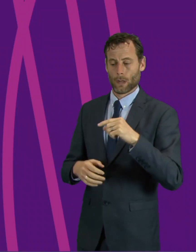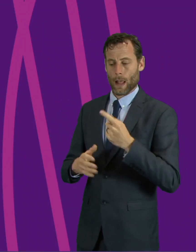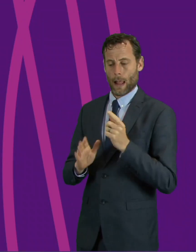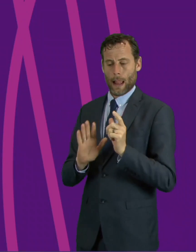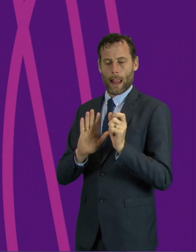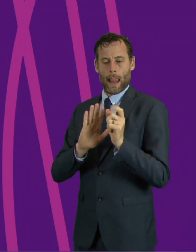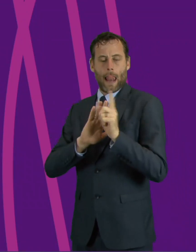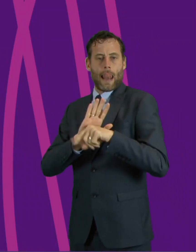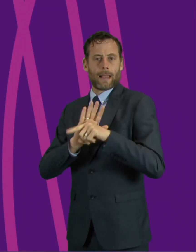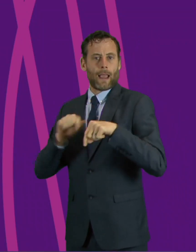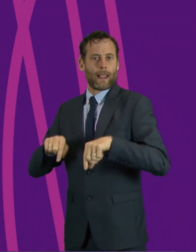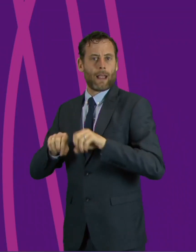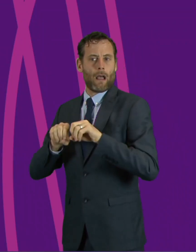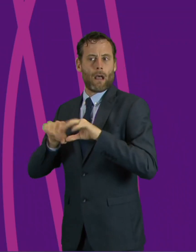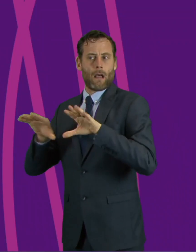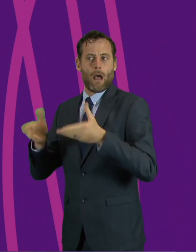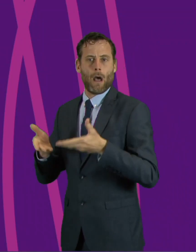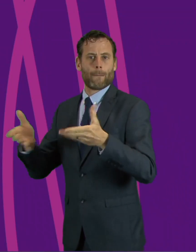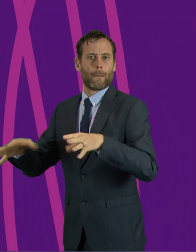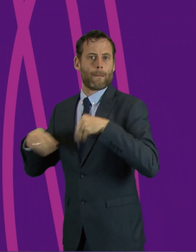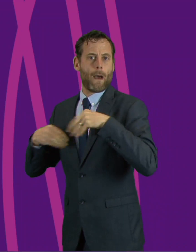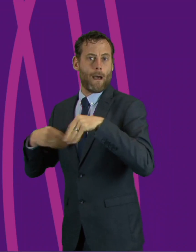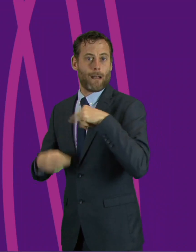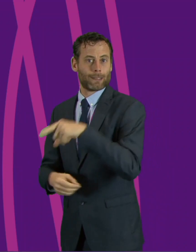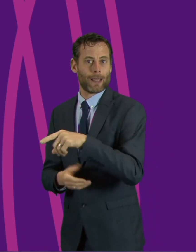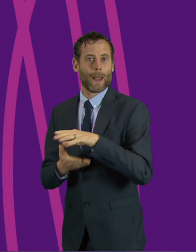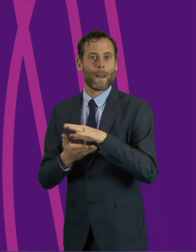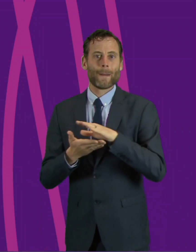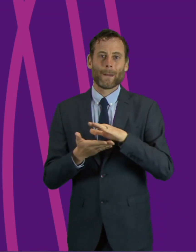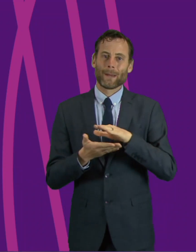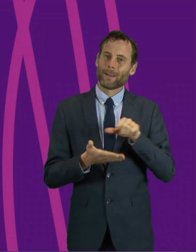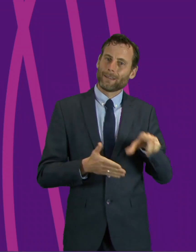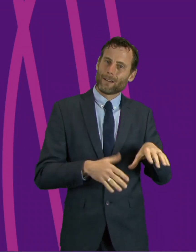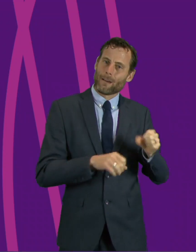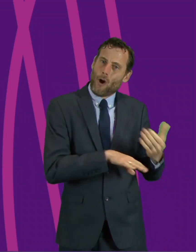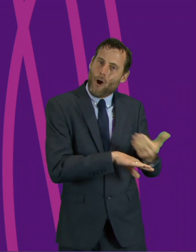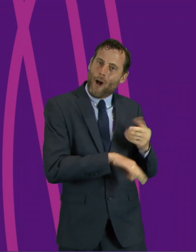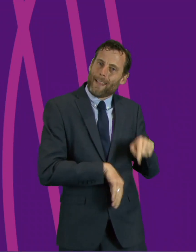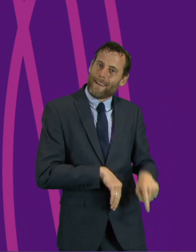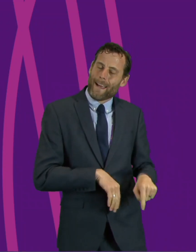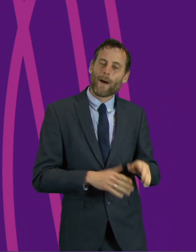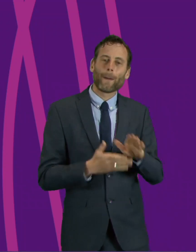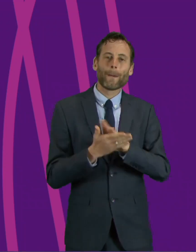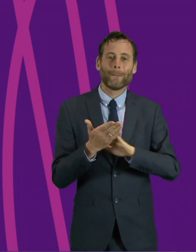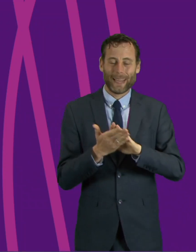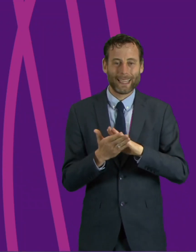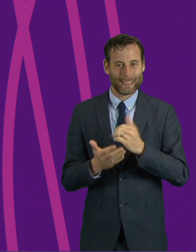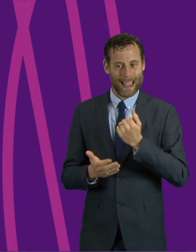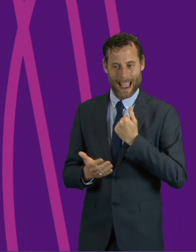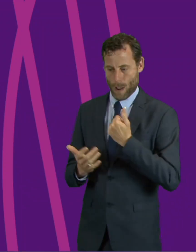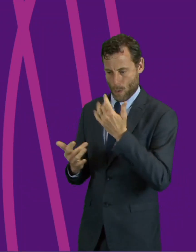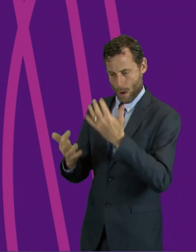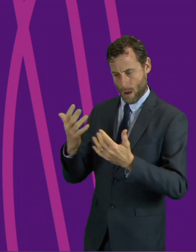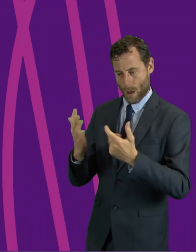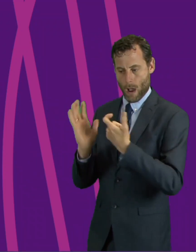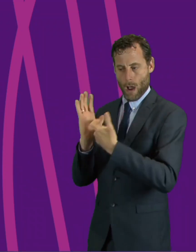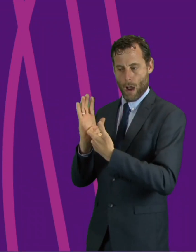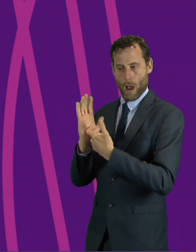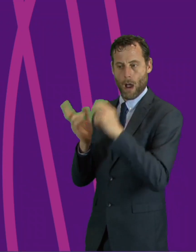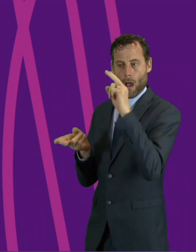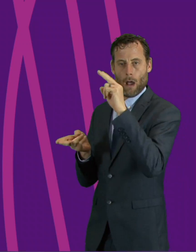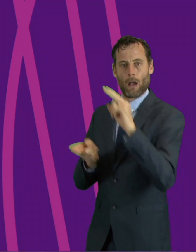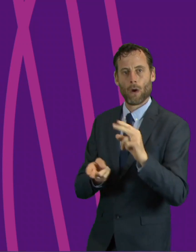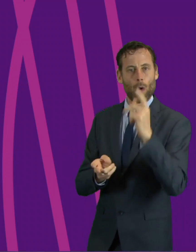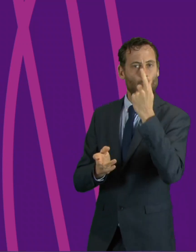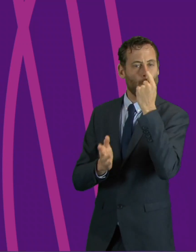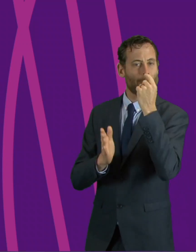curve, and that may only be by a matter of days. The data that is used to make those assessments comes from the kind of